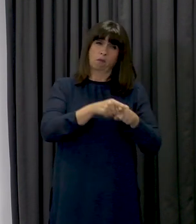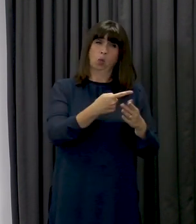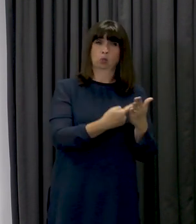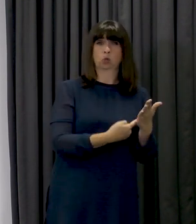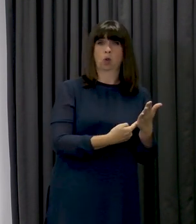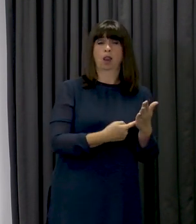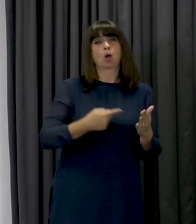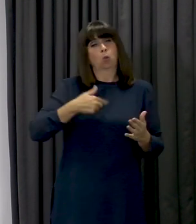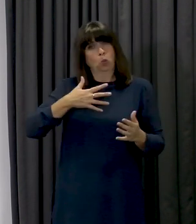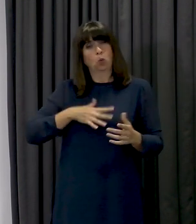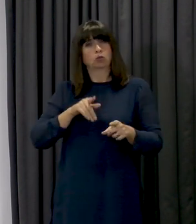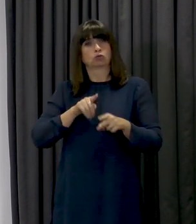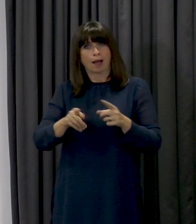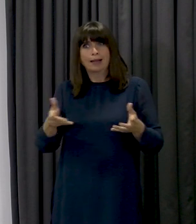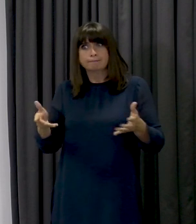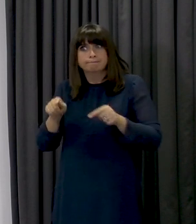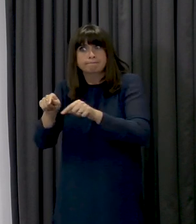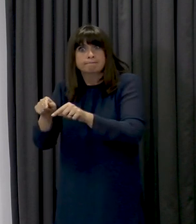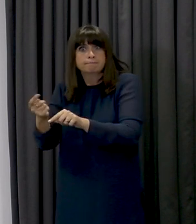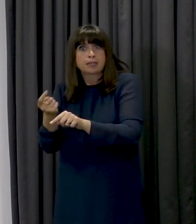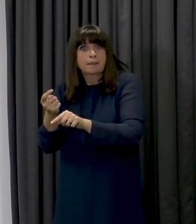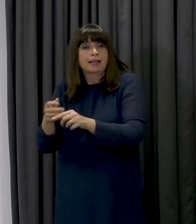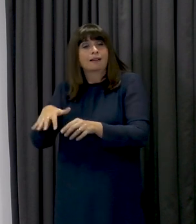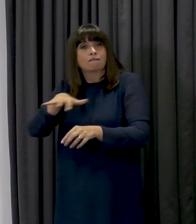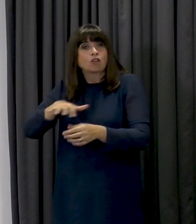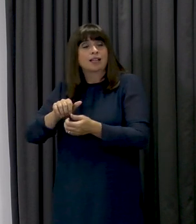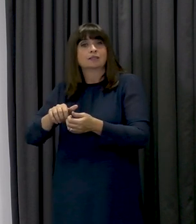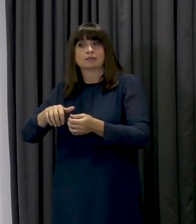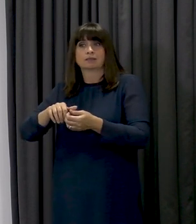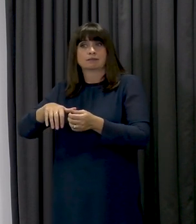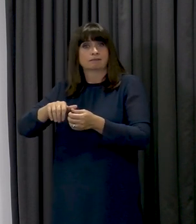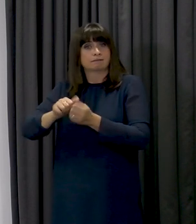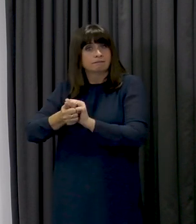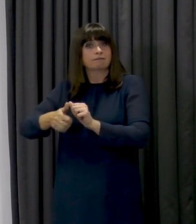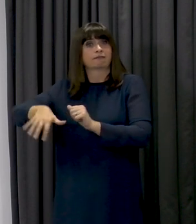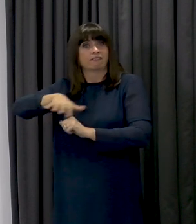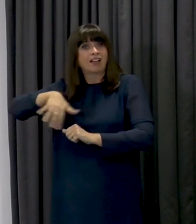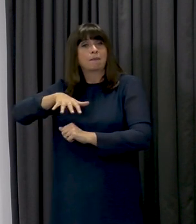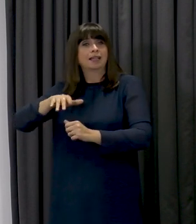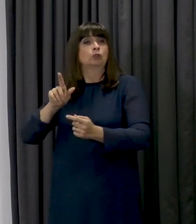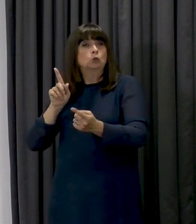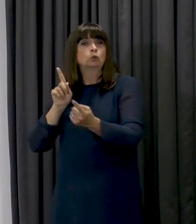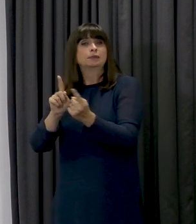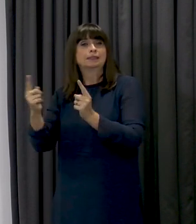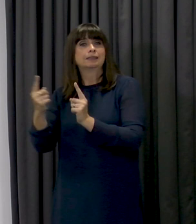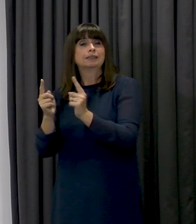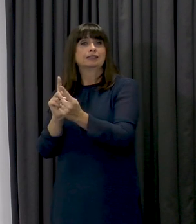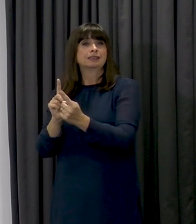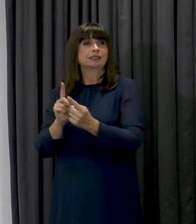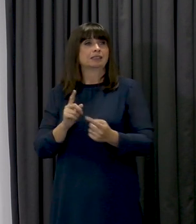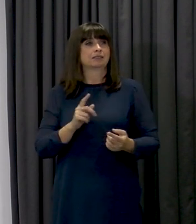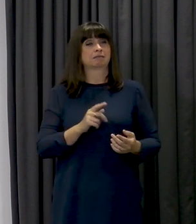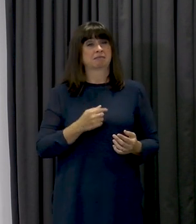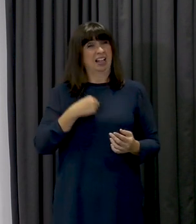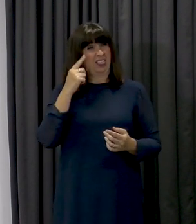those opportunities are being closed down in other parts of the United Kingdom. And I think it's a bit of a paradoxical argument, if